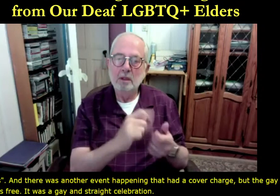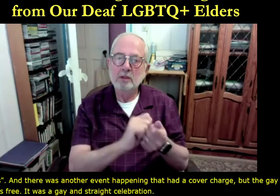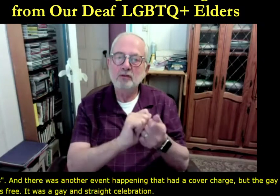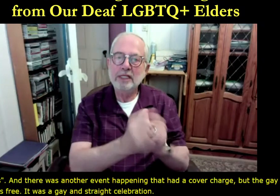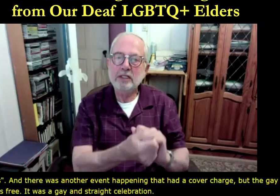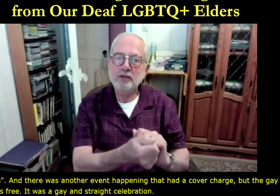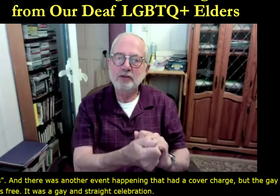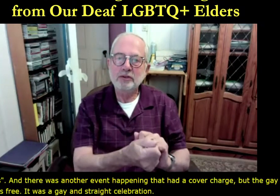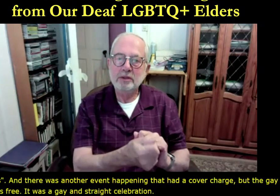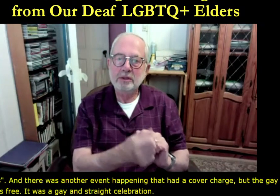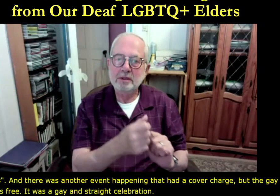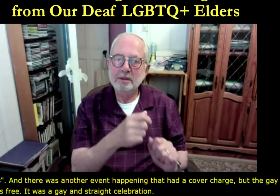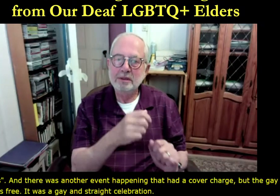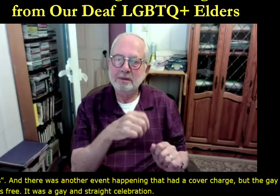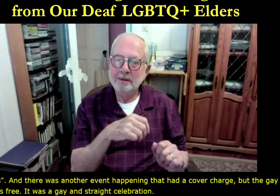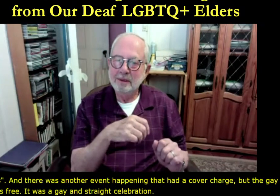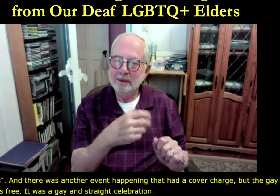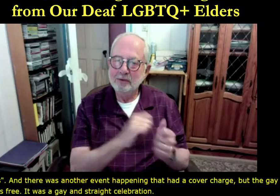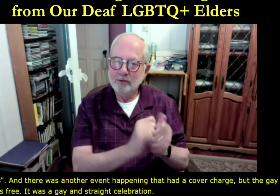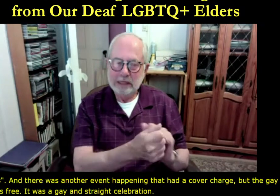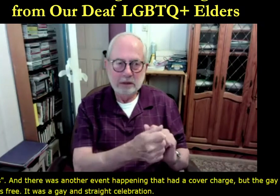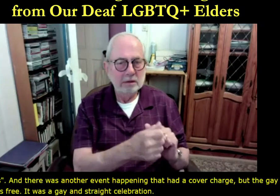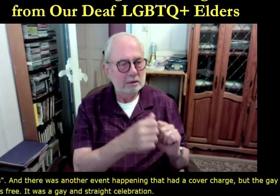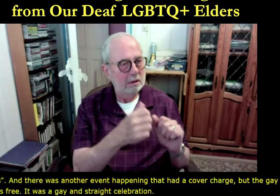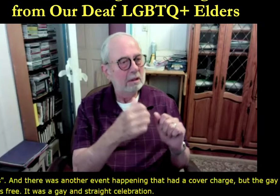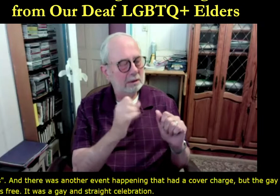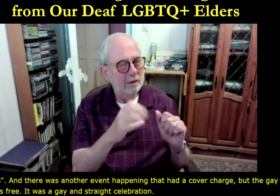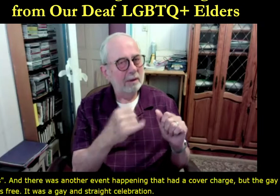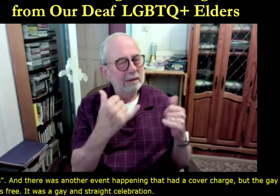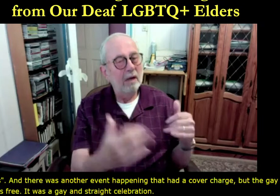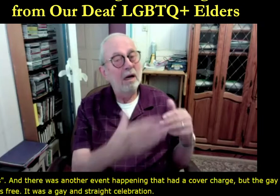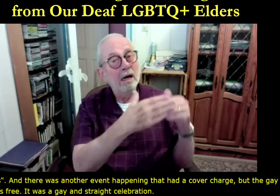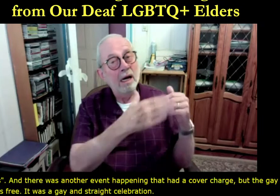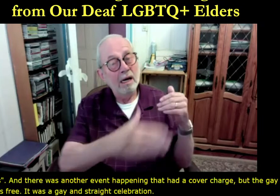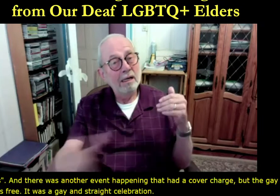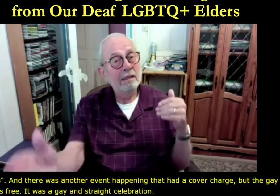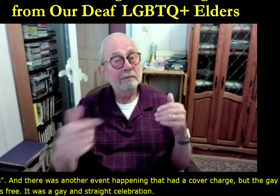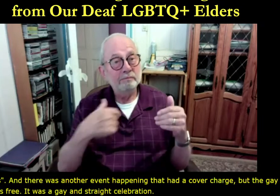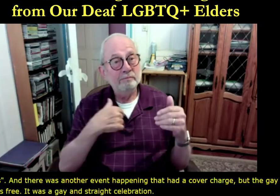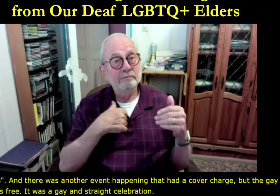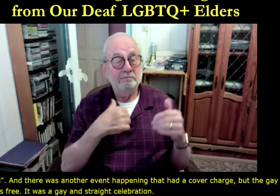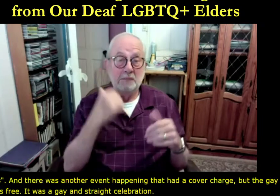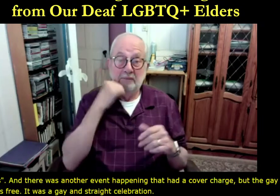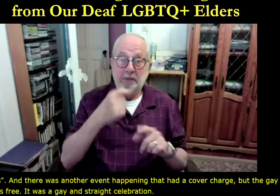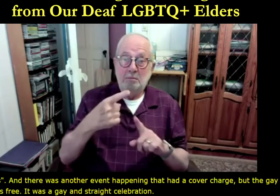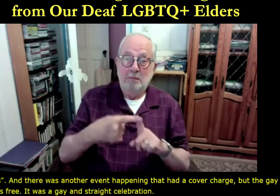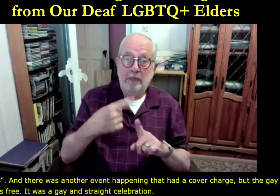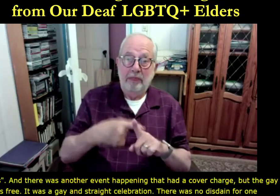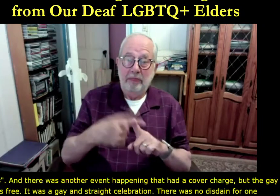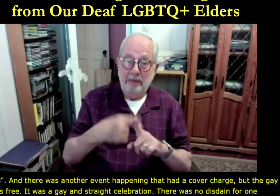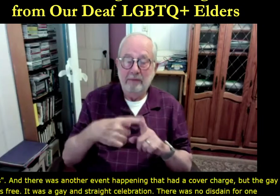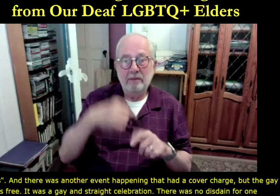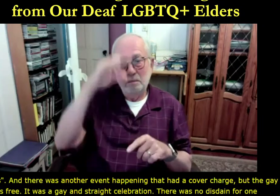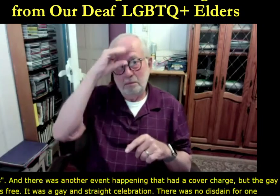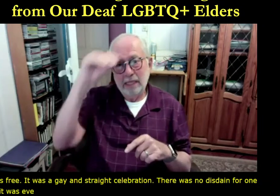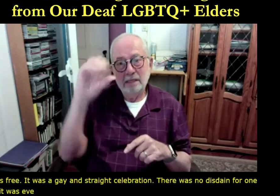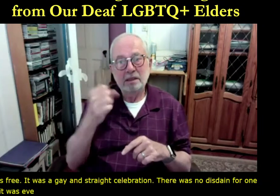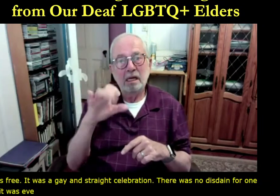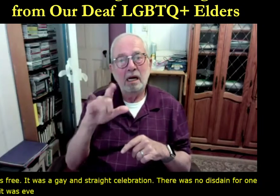experience the first time i saw a change a shift that occurred and from that point on um on a